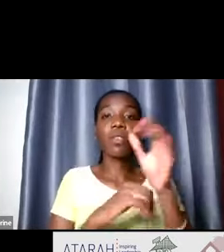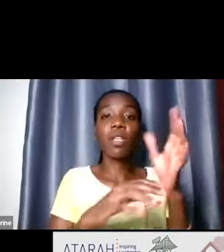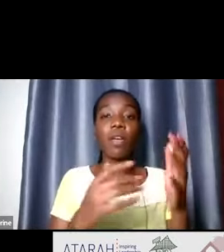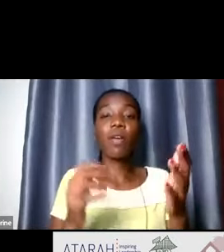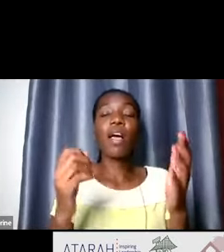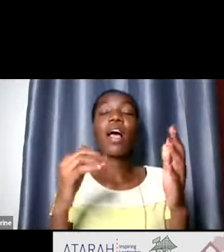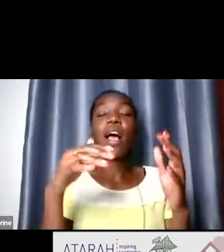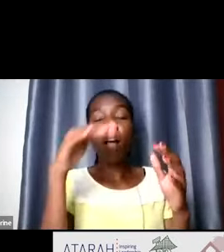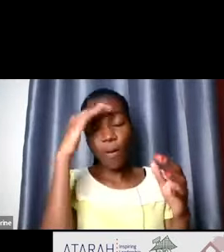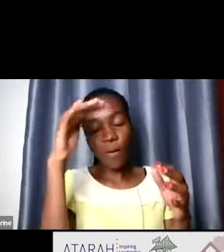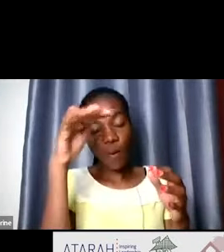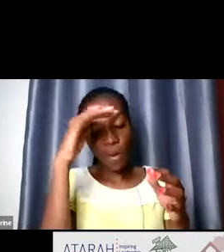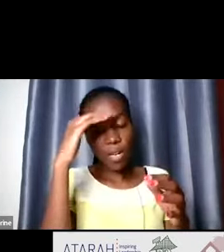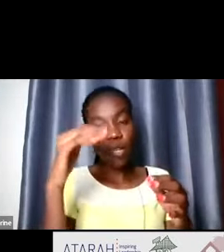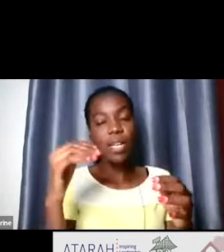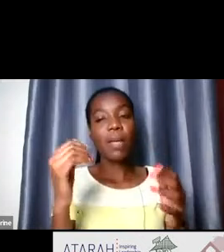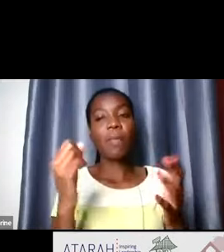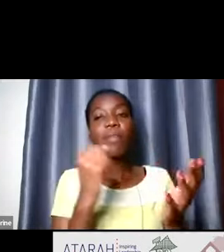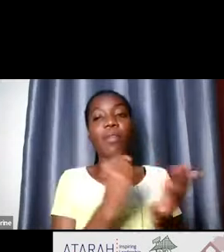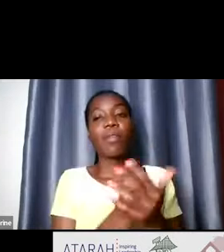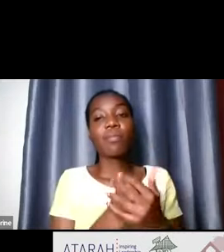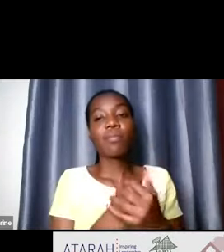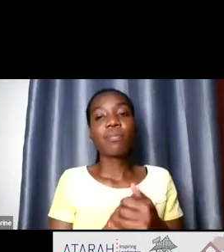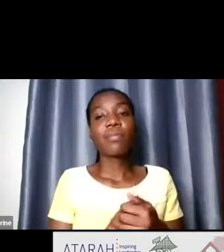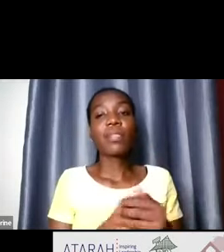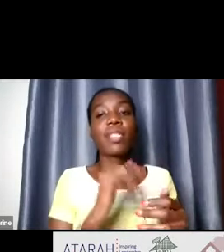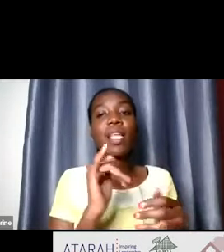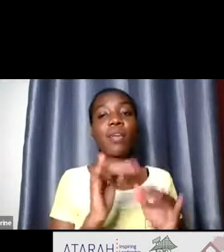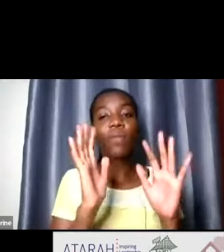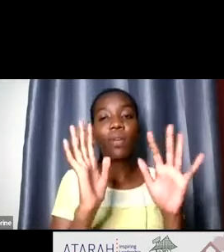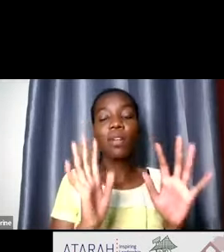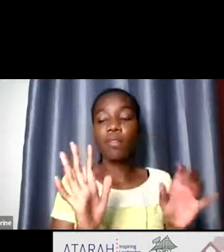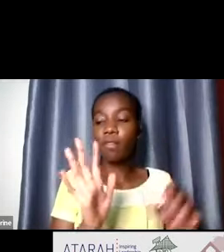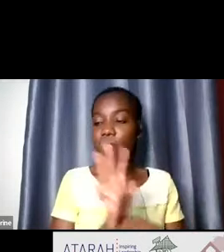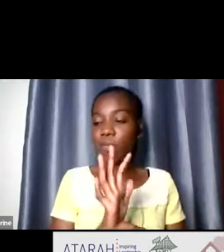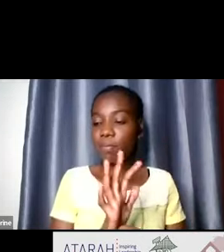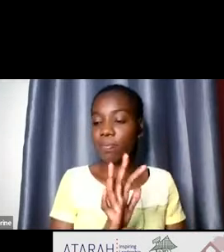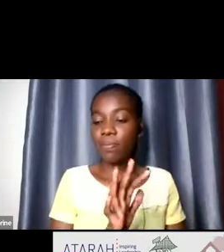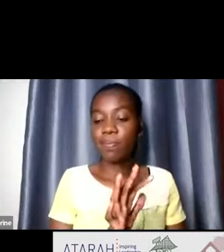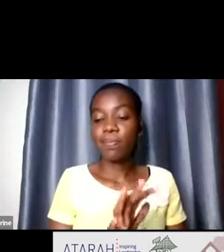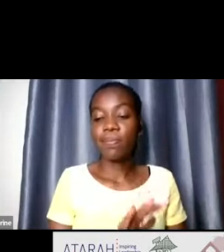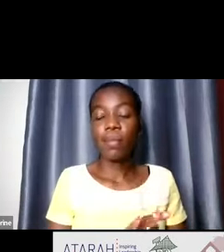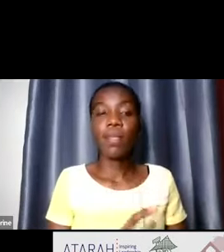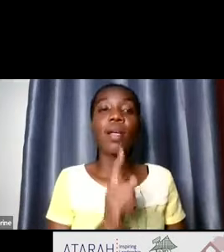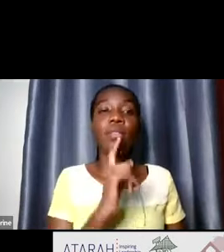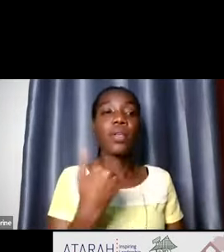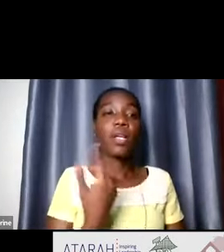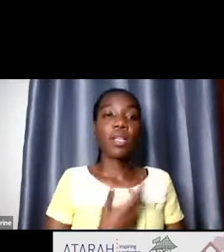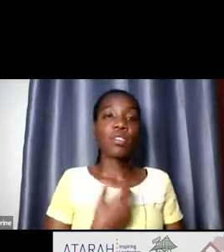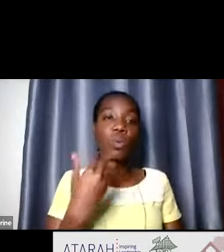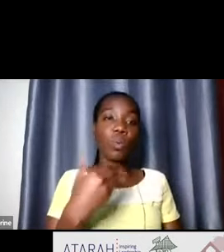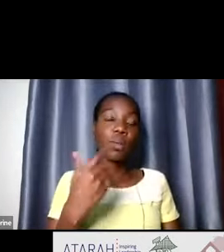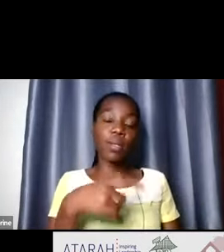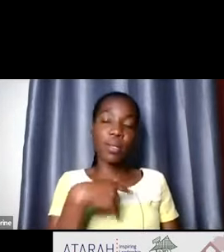employee? Absolutely wonderful question. We normally say that one of the things we can